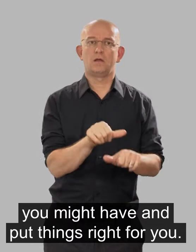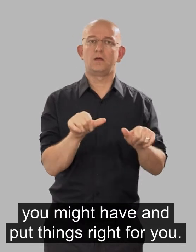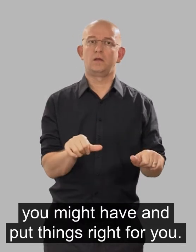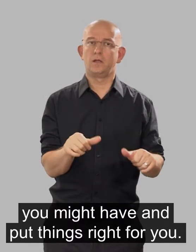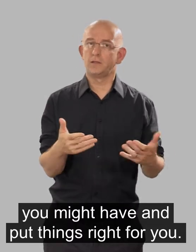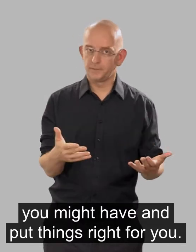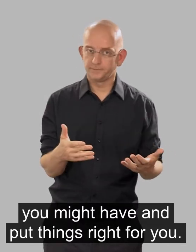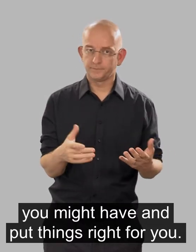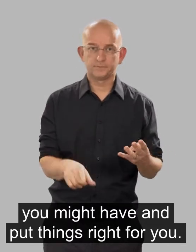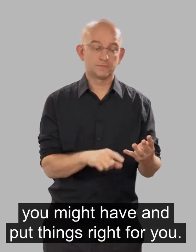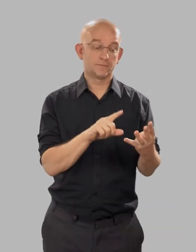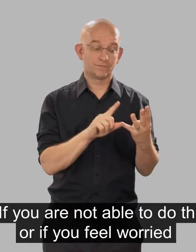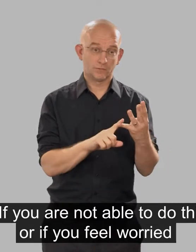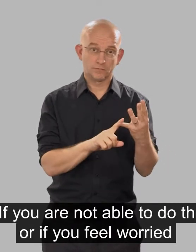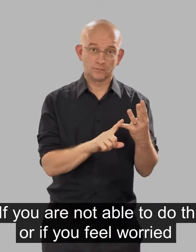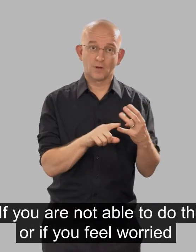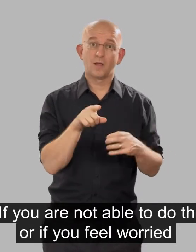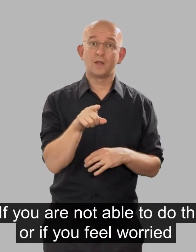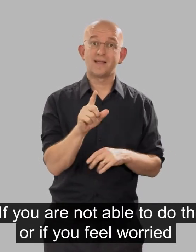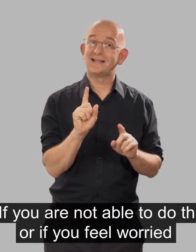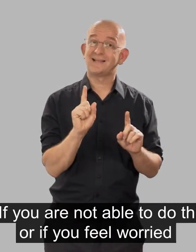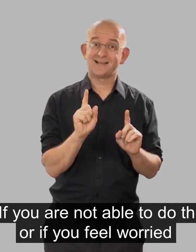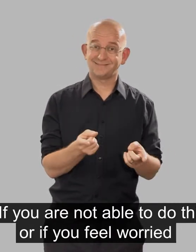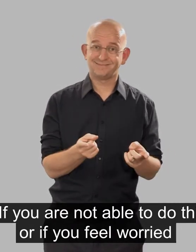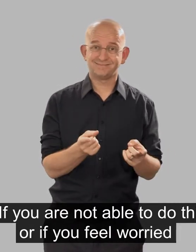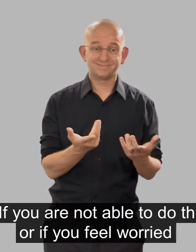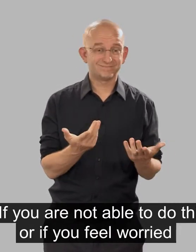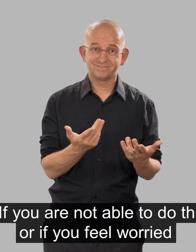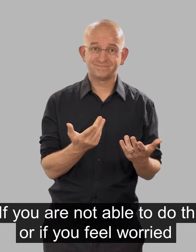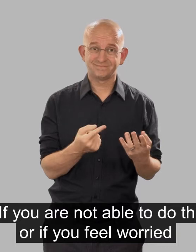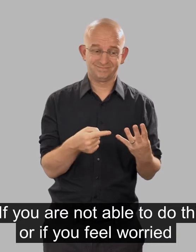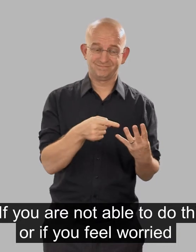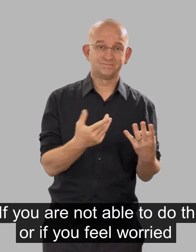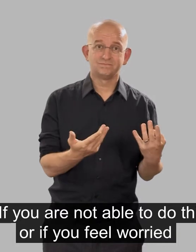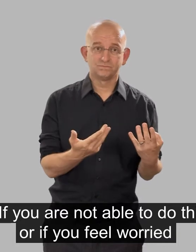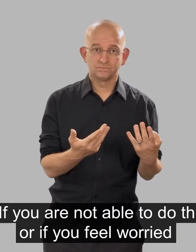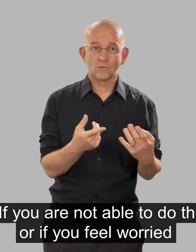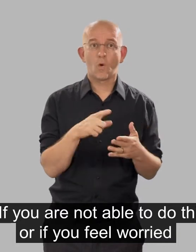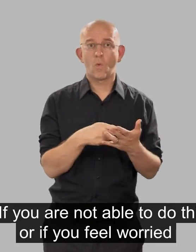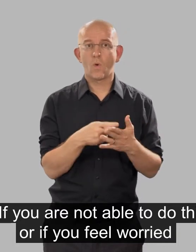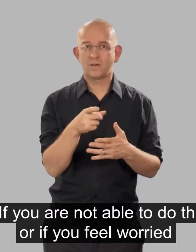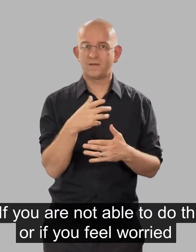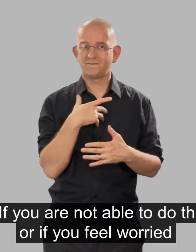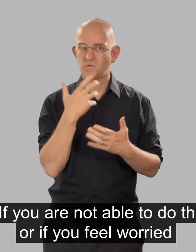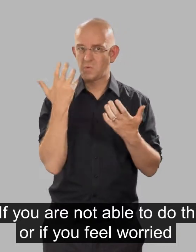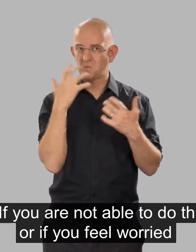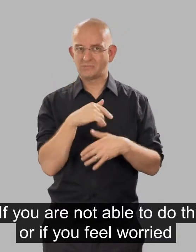things right for you. Number 4. If you are not able to do this, or if you